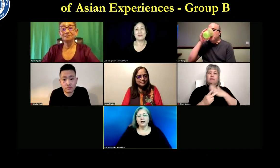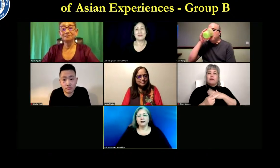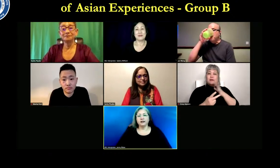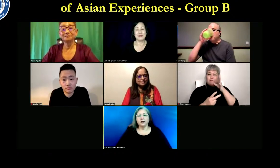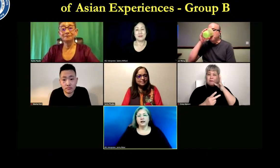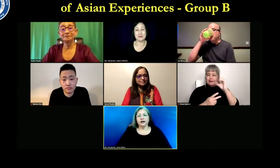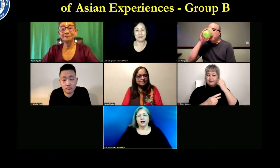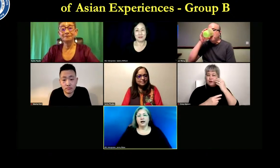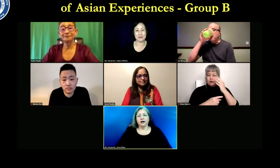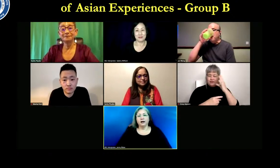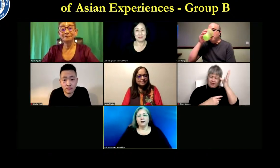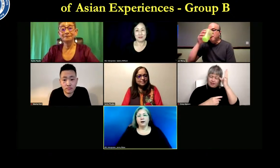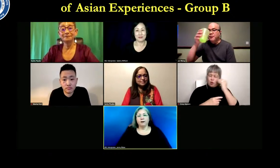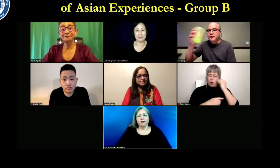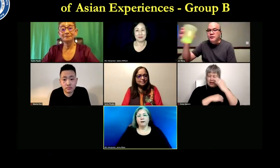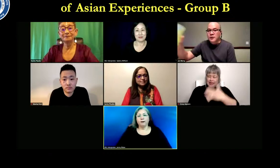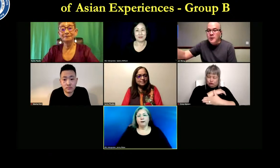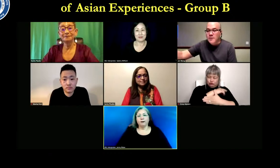And